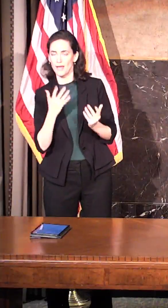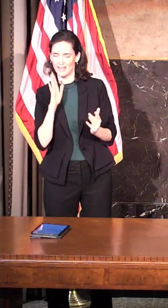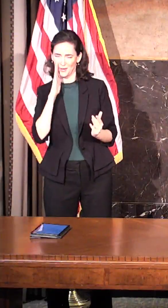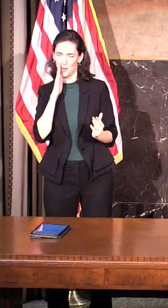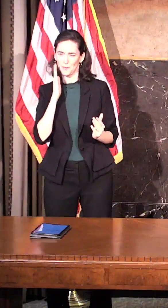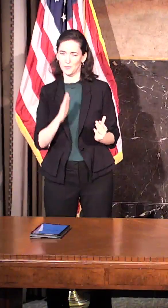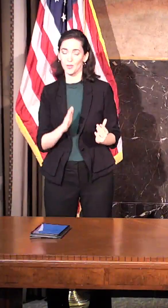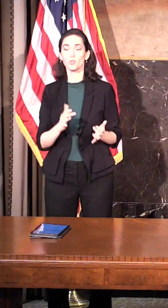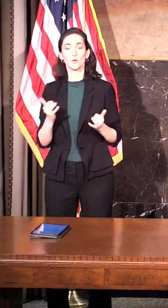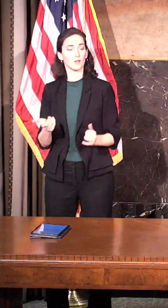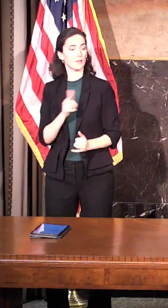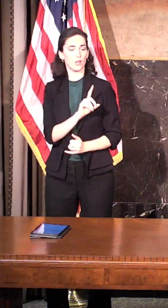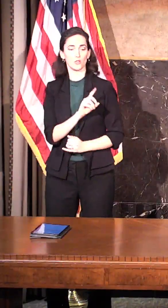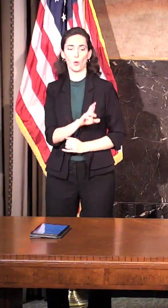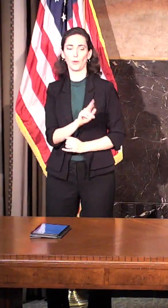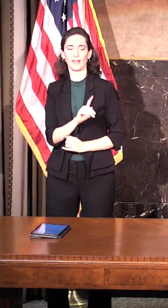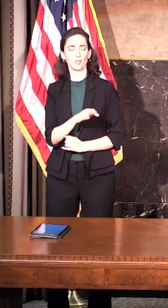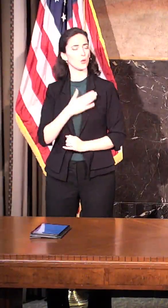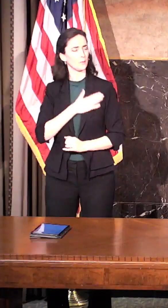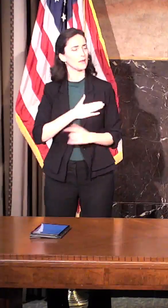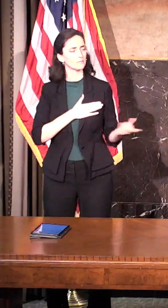come up. Please